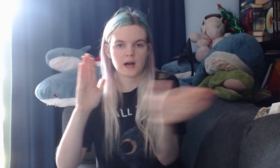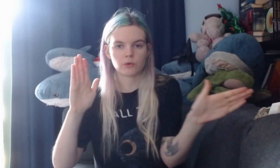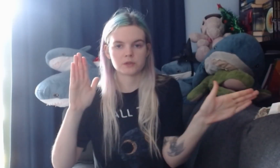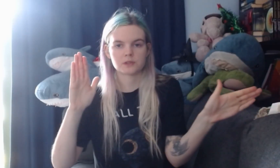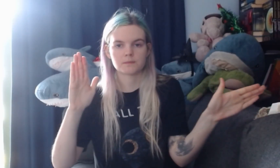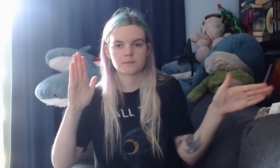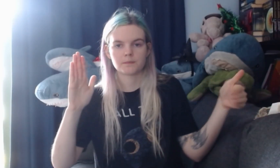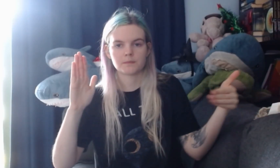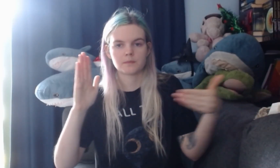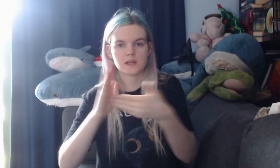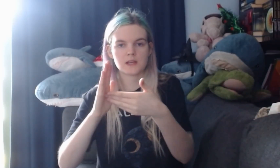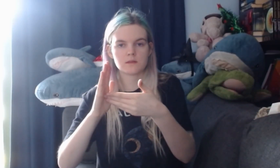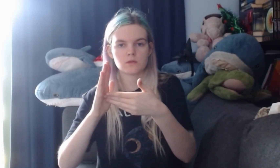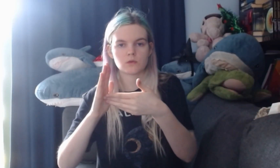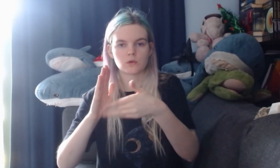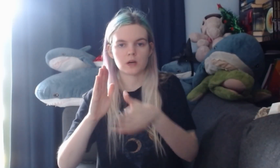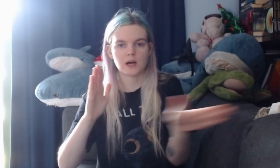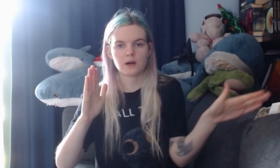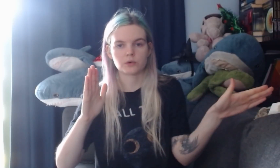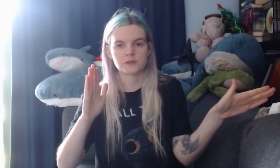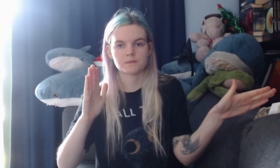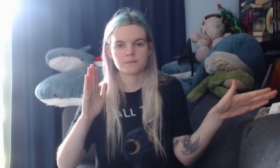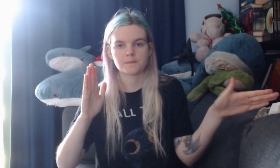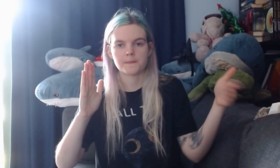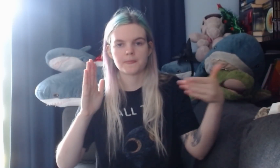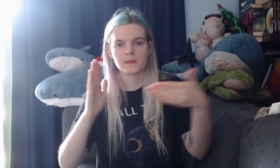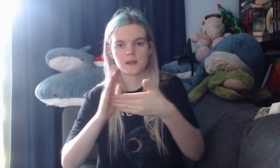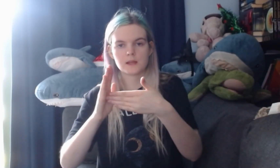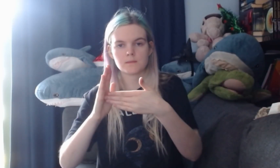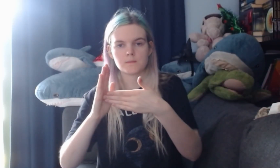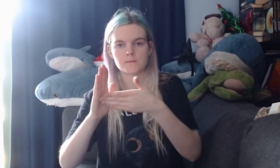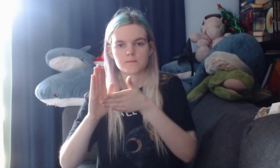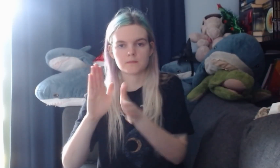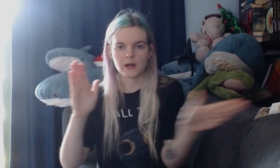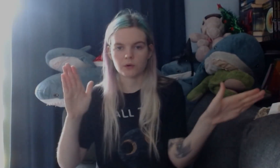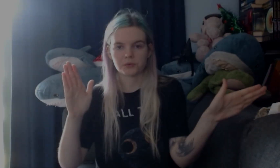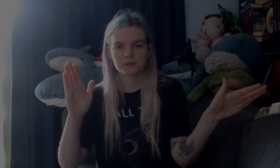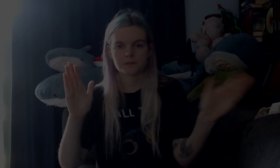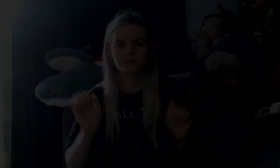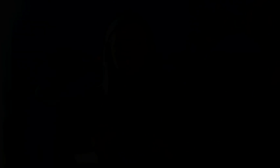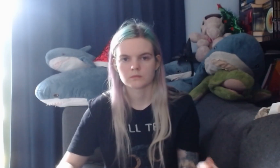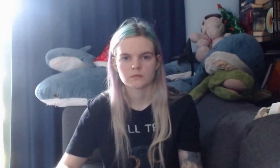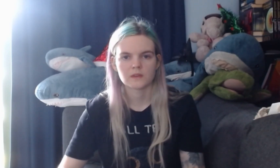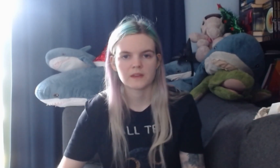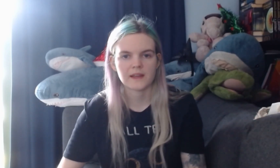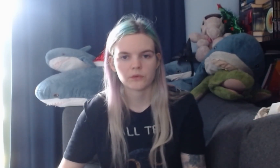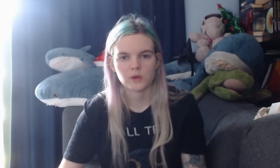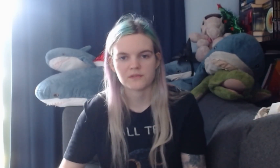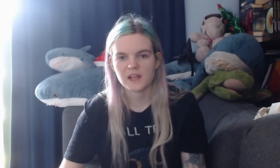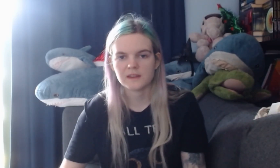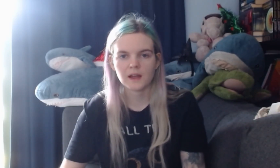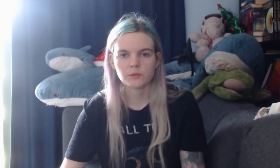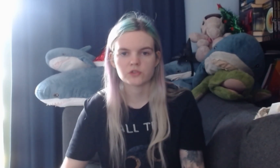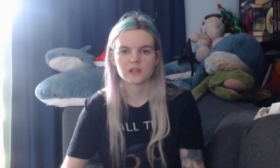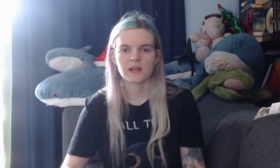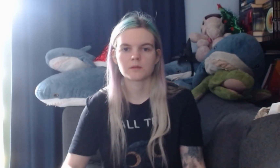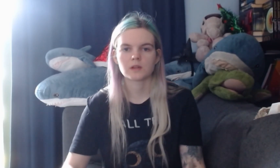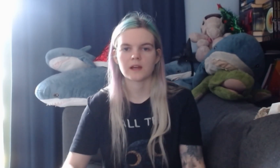out, in or out, in, out. Next we have day and night, which again kind of